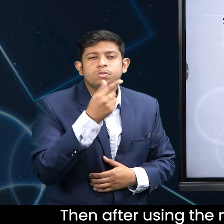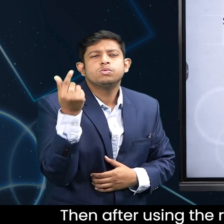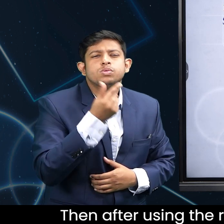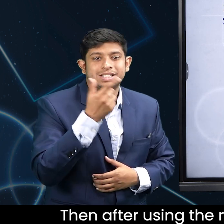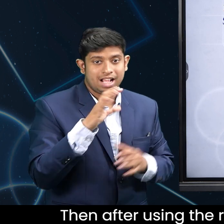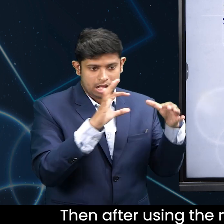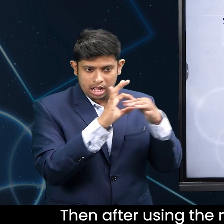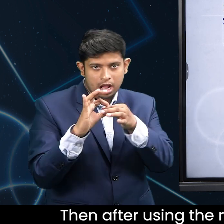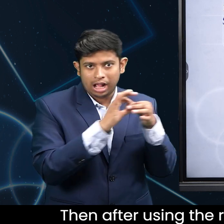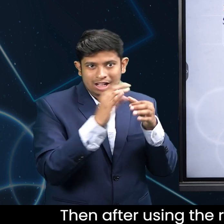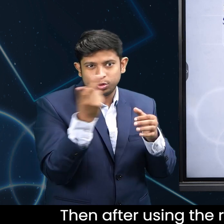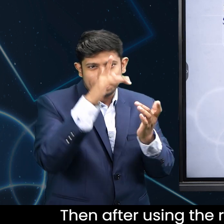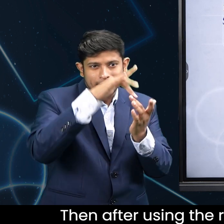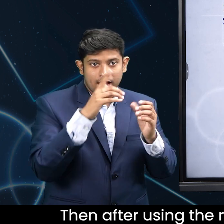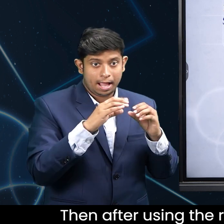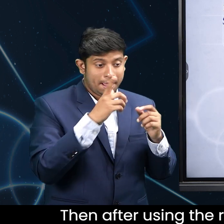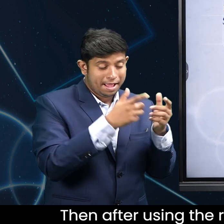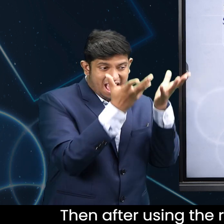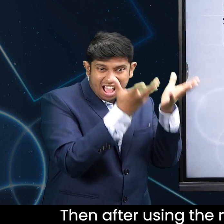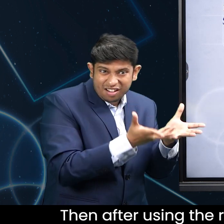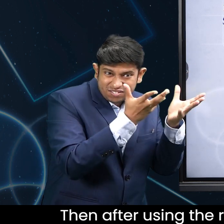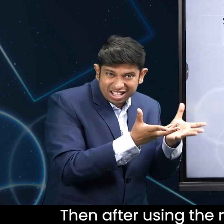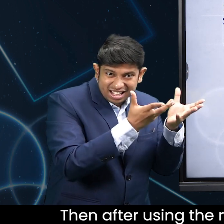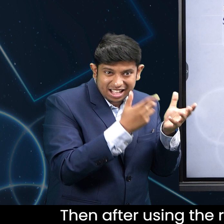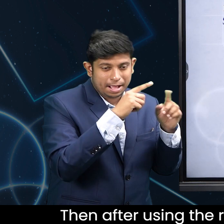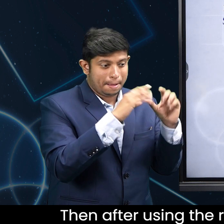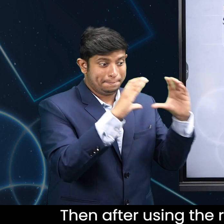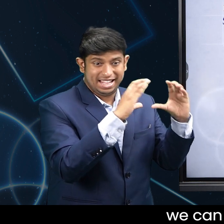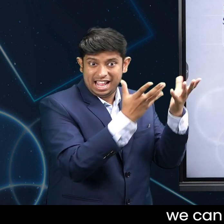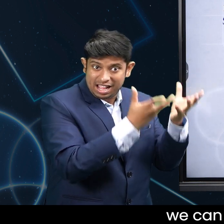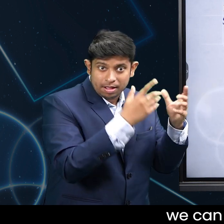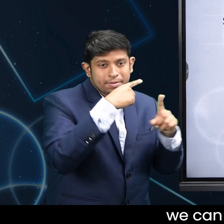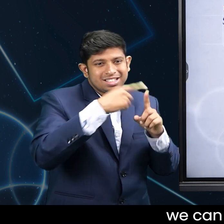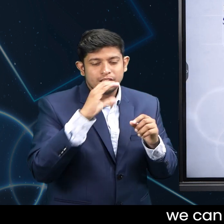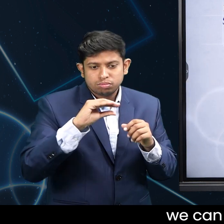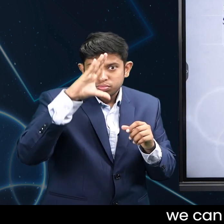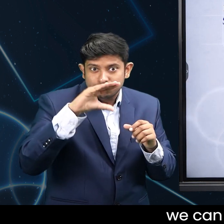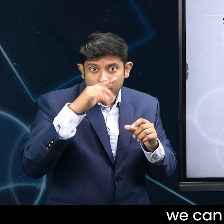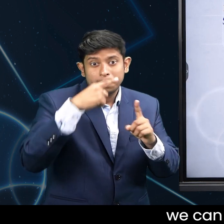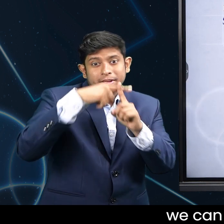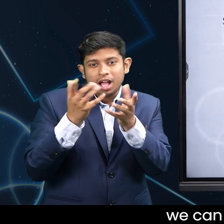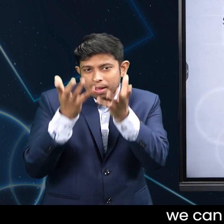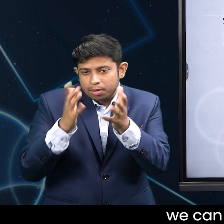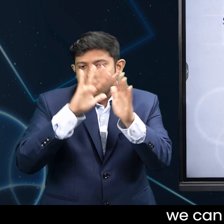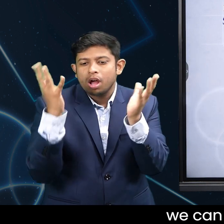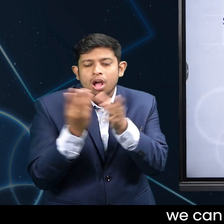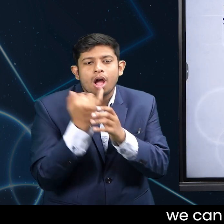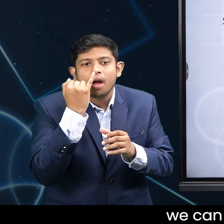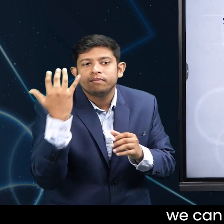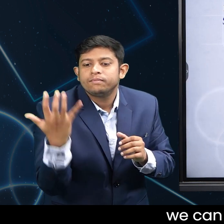Then after, using the relation between density, volume and mass, we can find the mass of the concrete.